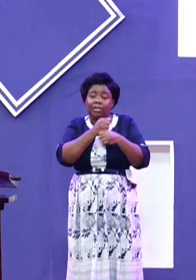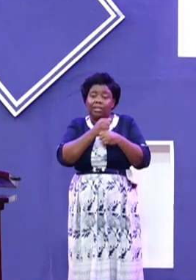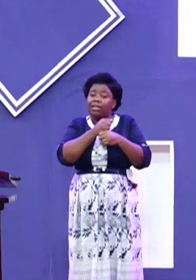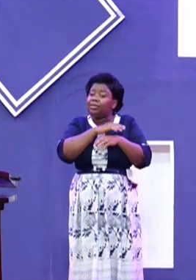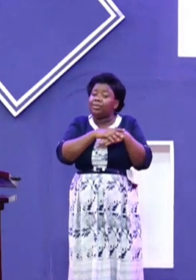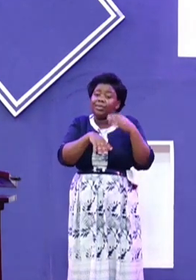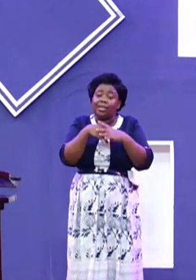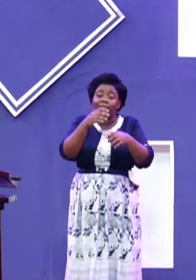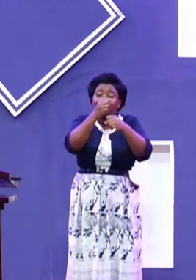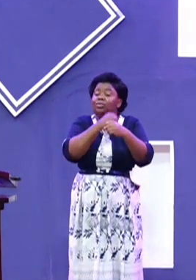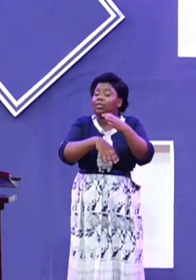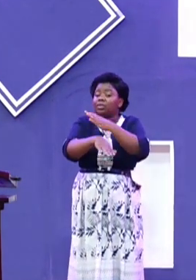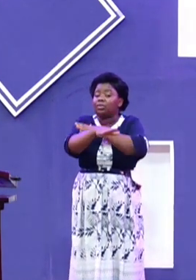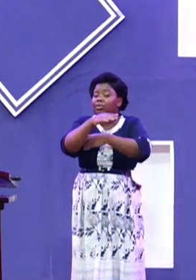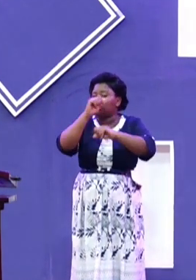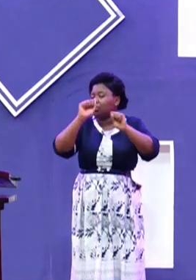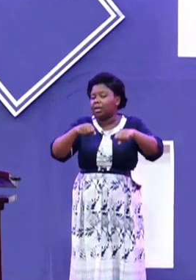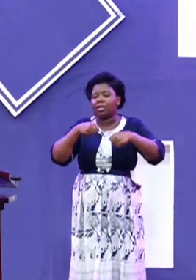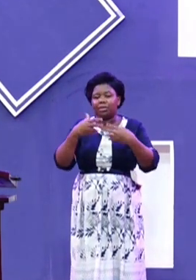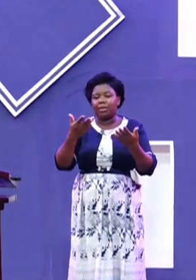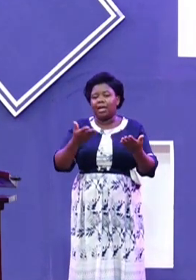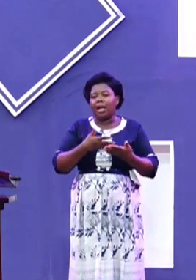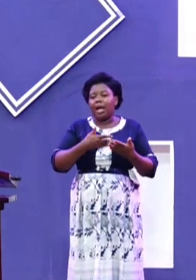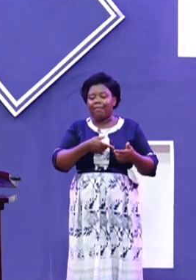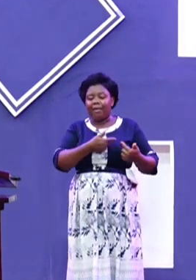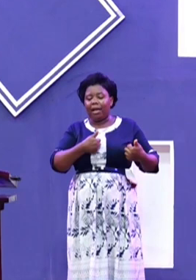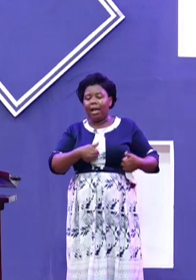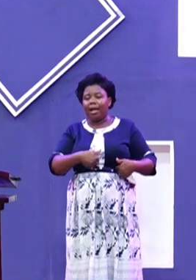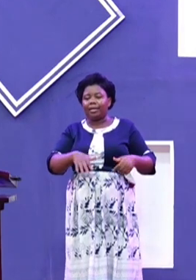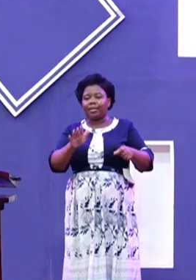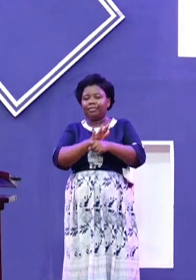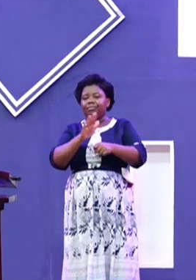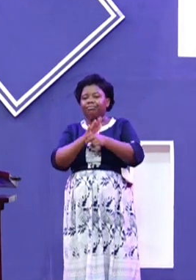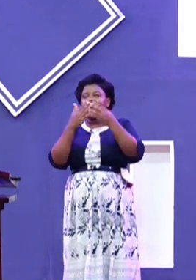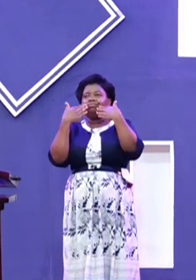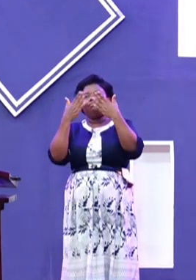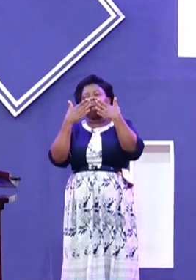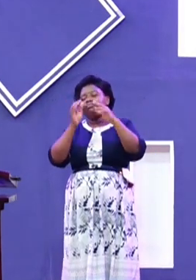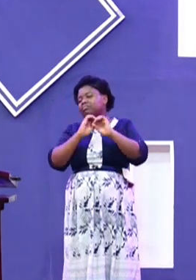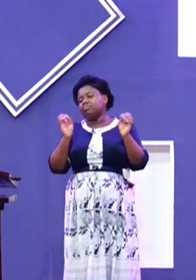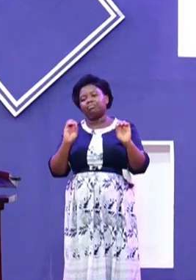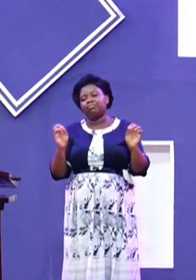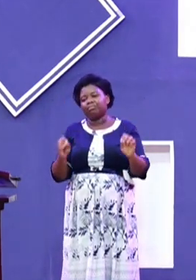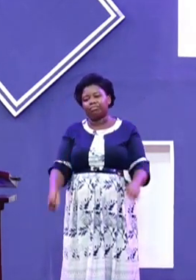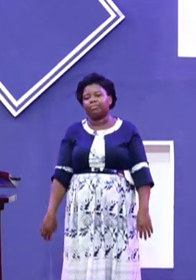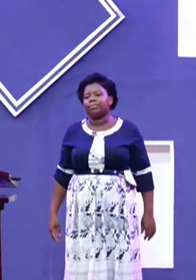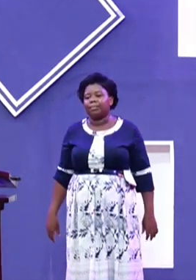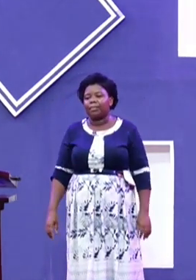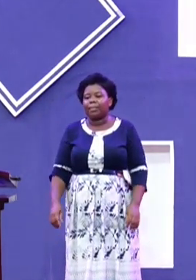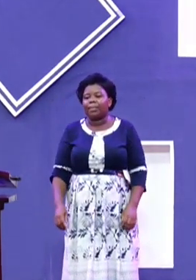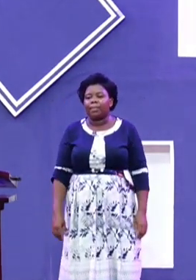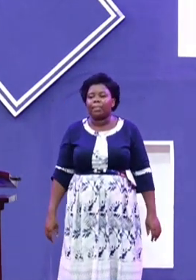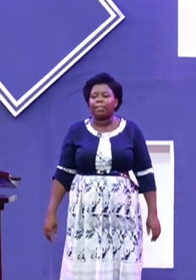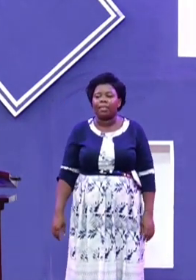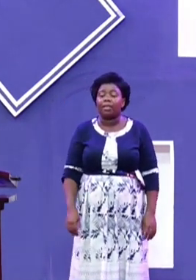mu Katonda kiba kizibu okuba n'omutima ogwebaza. And remember, when you don't have faith in God, you are not able to